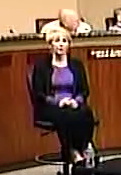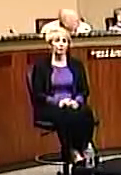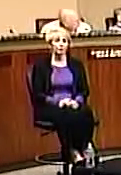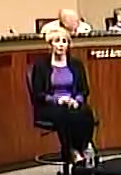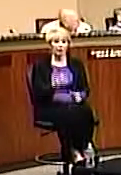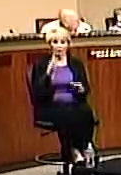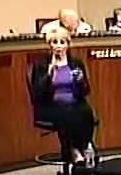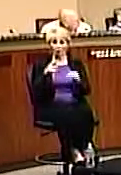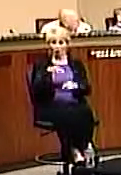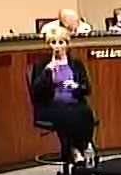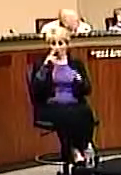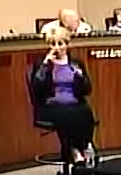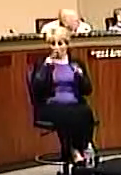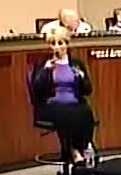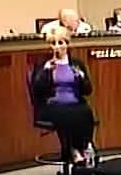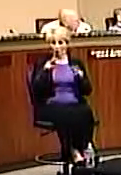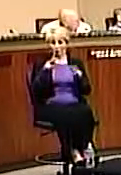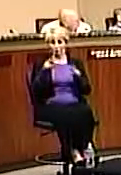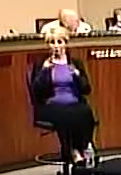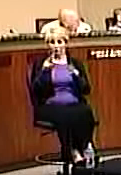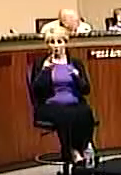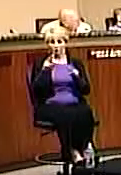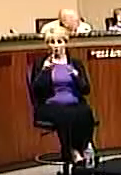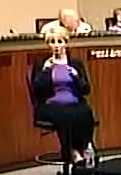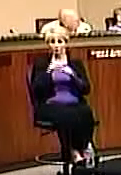And if you've watched our